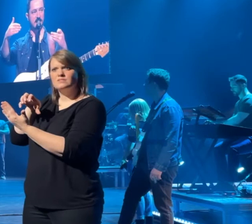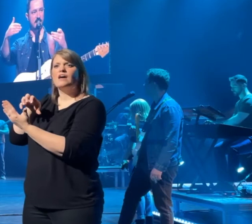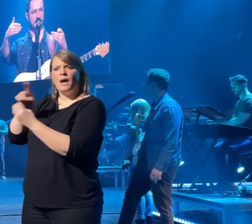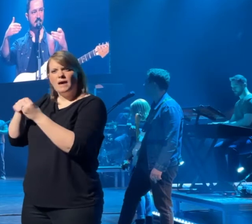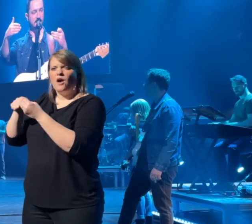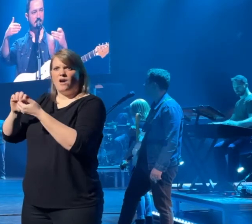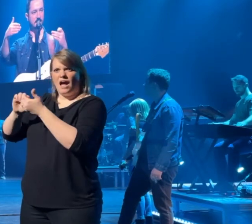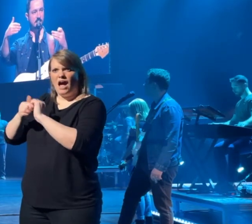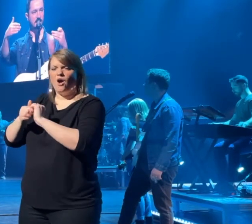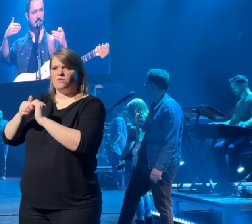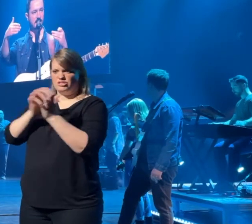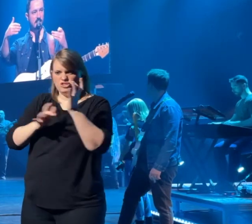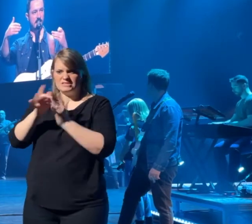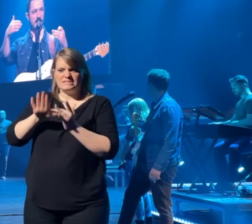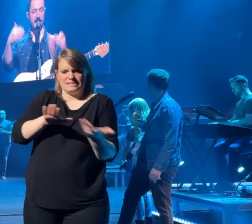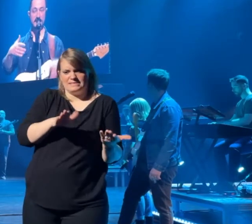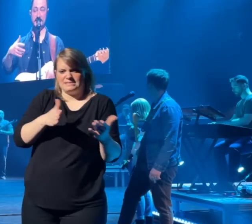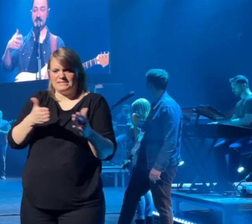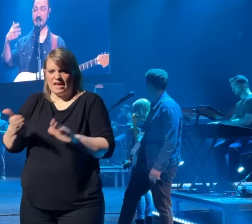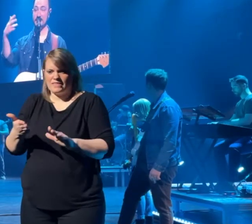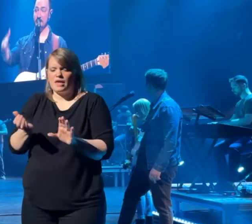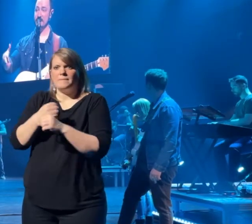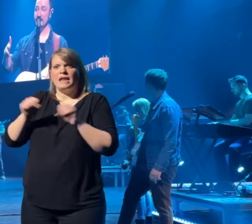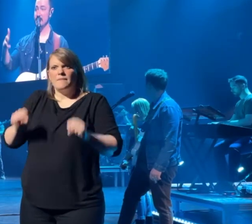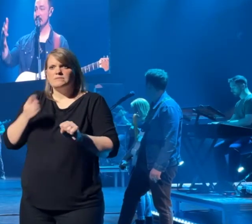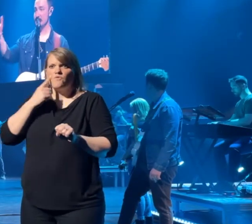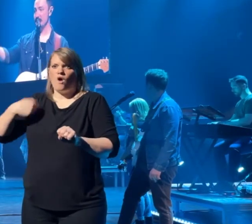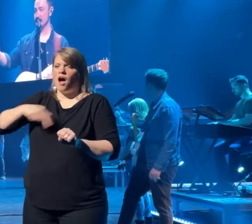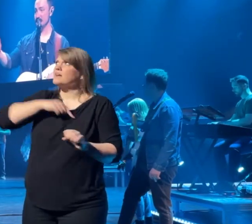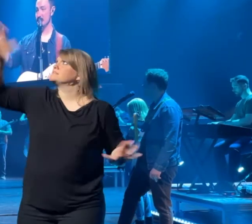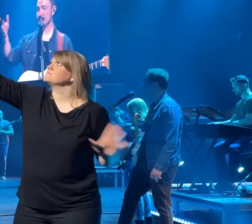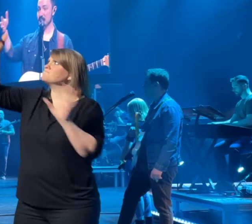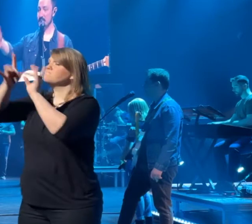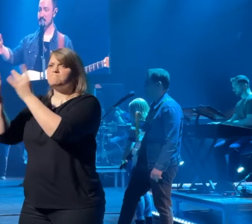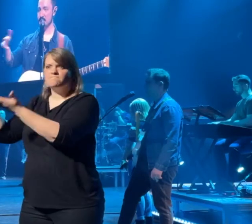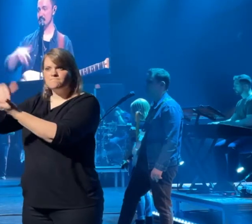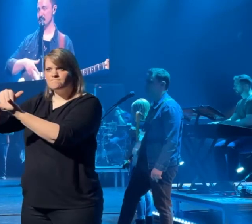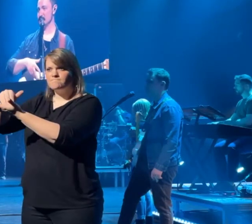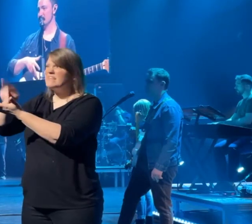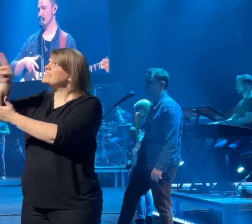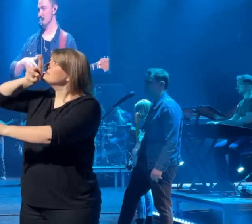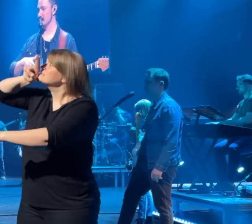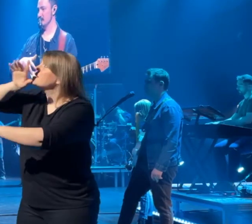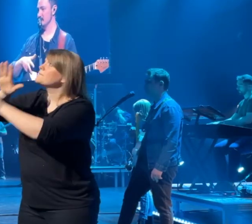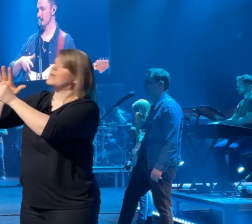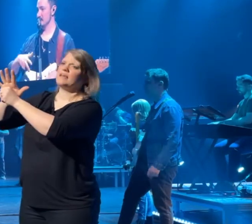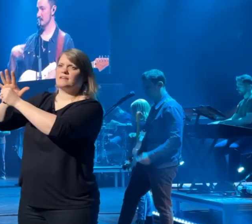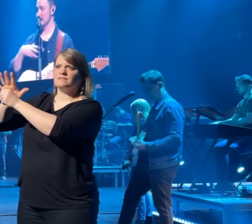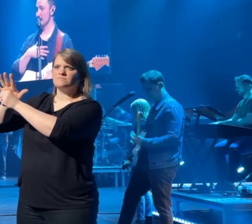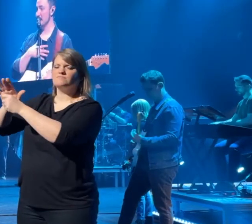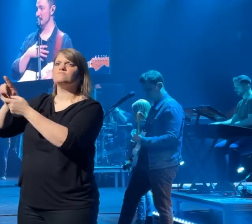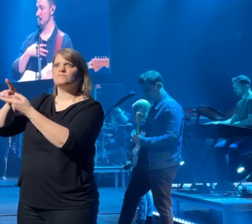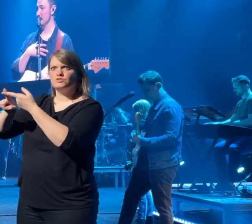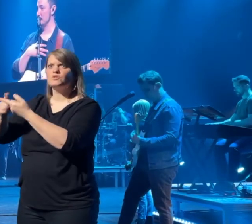God again. And then it says that he's committed to us the ministry of reconciliation, which means